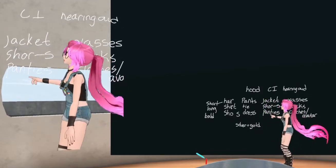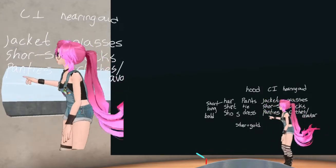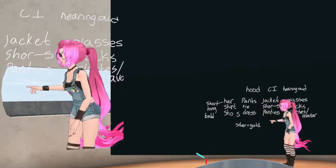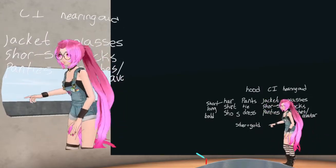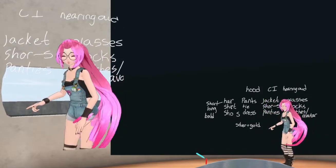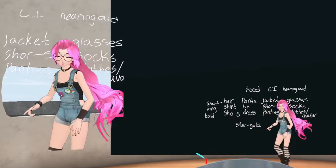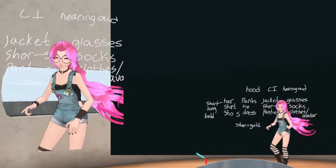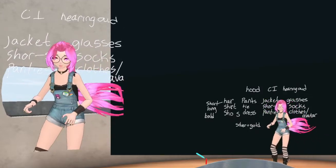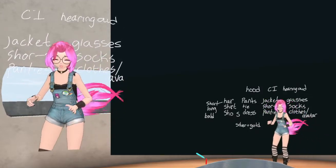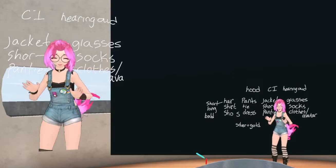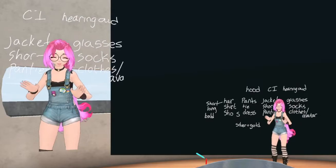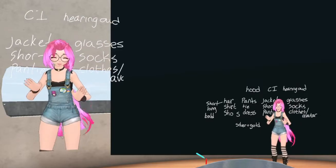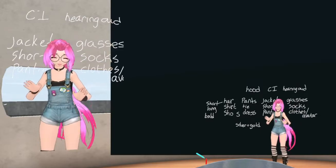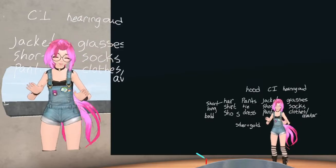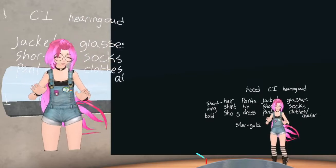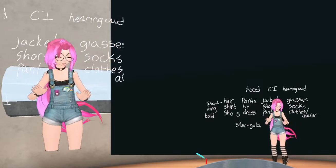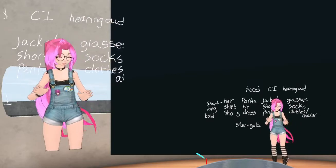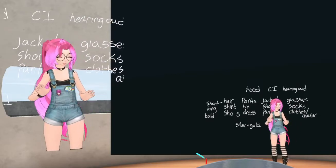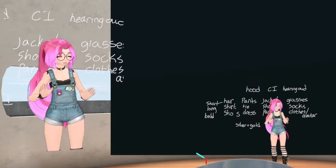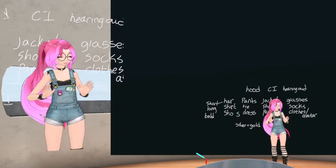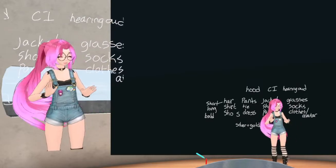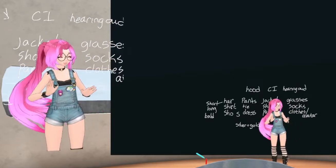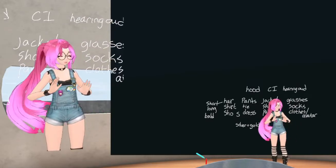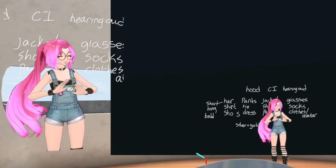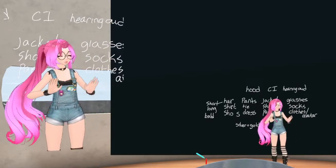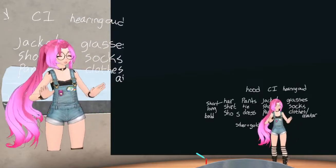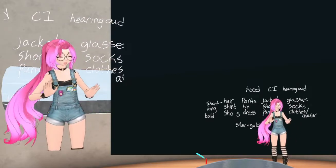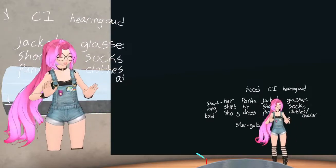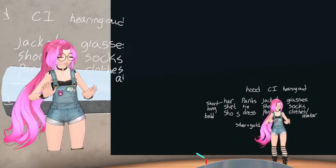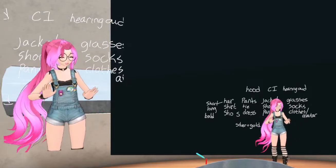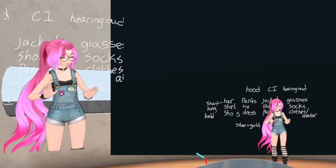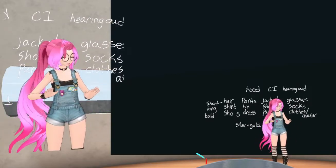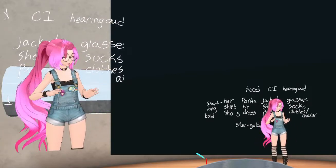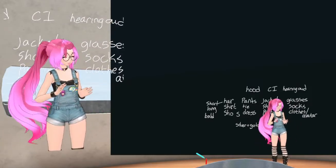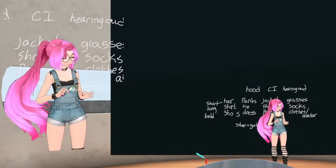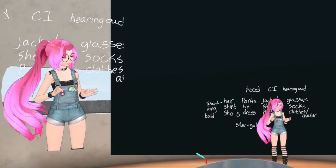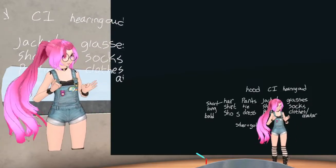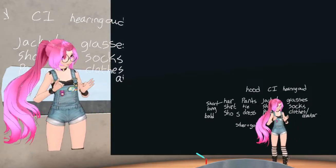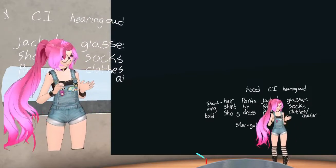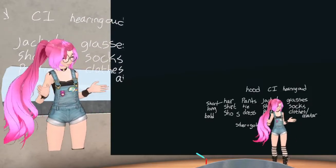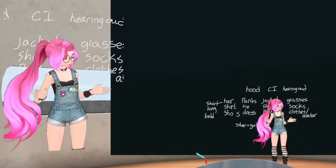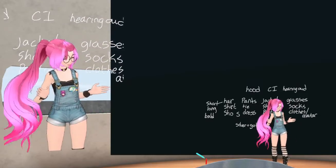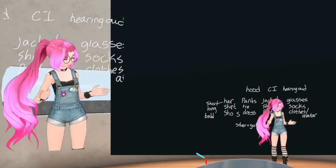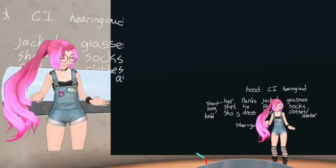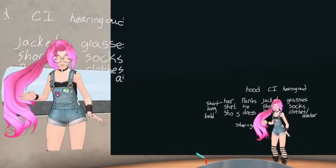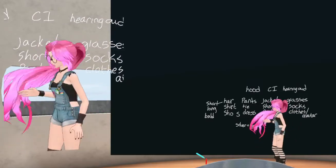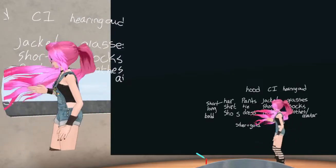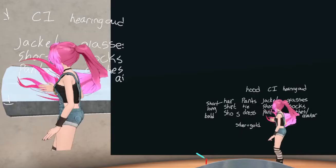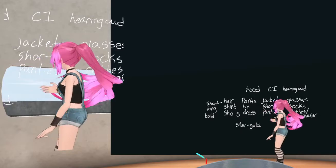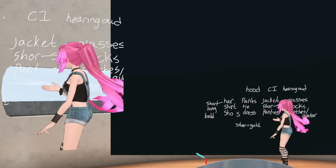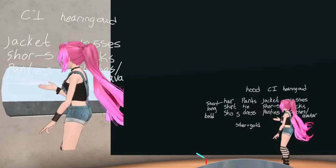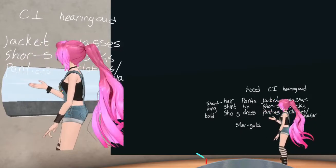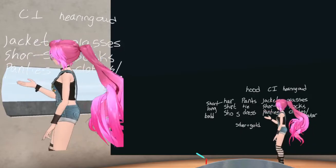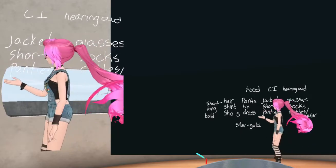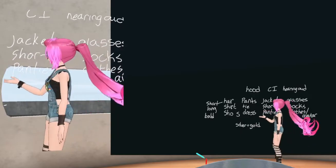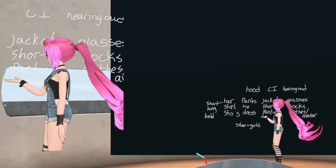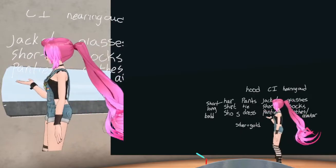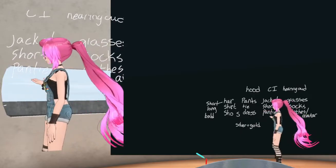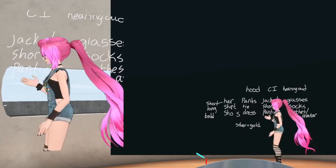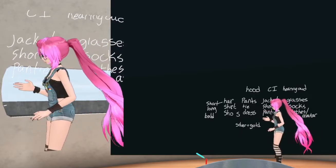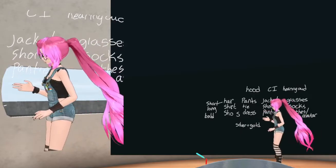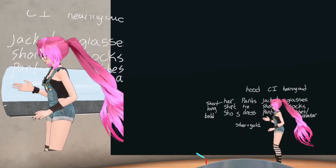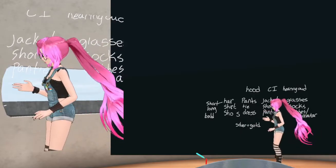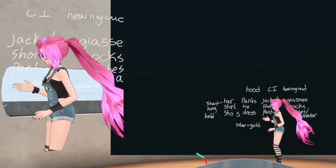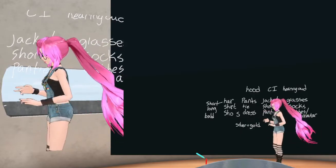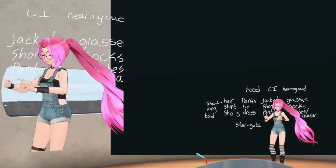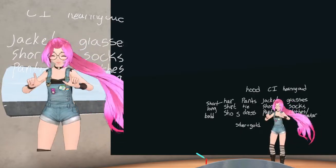panties. So we're being mature. This is purely practical, okay? It's really important to talk about this sometimes. And